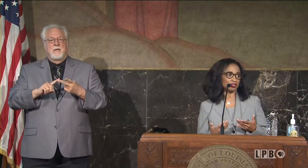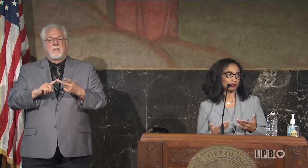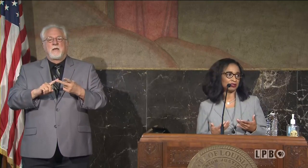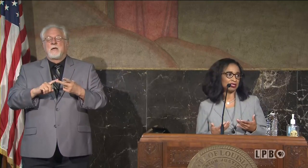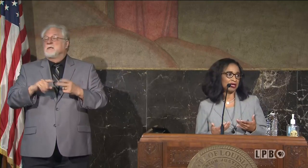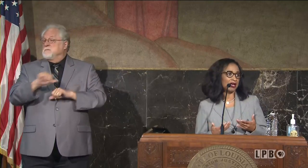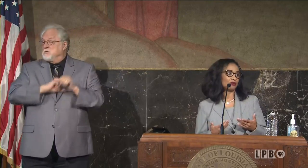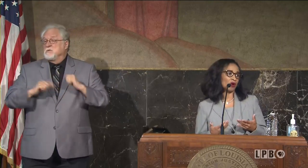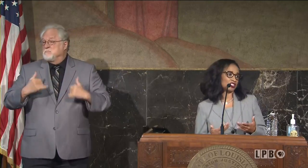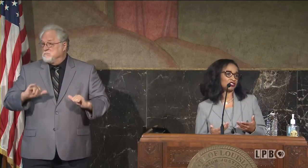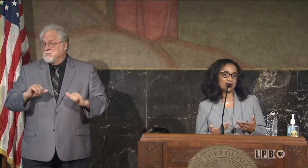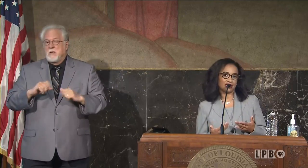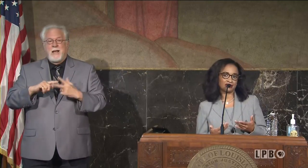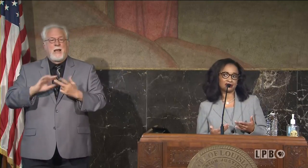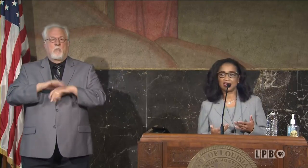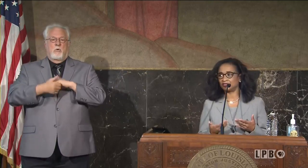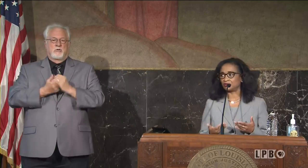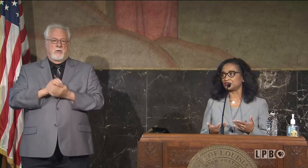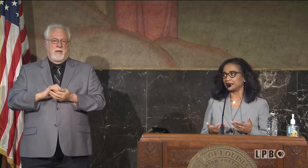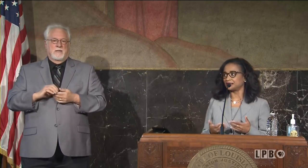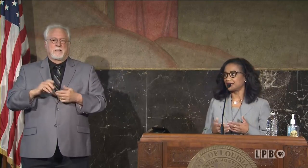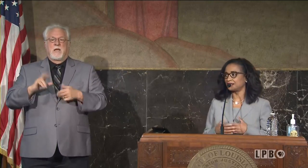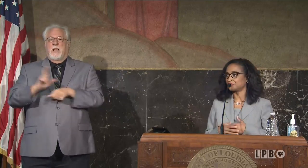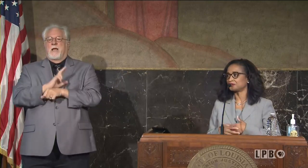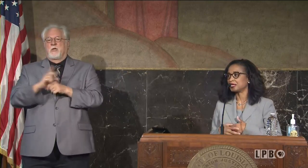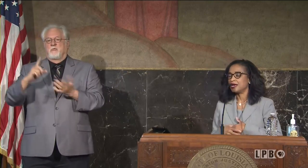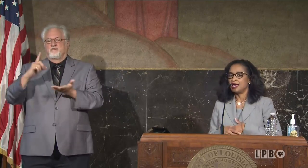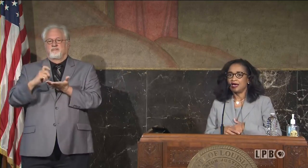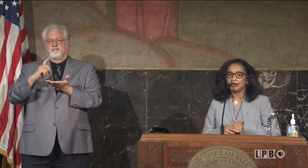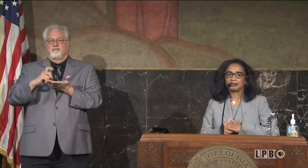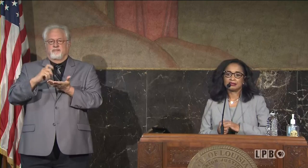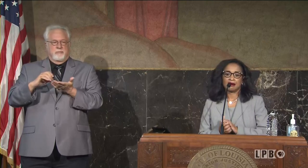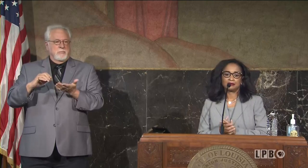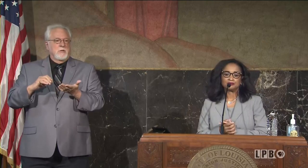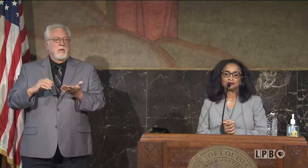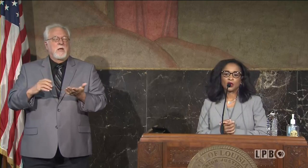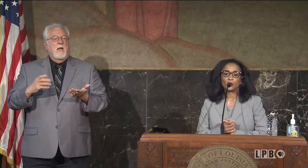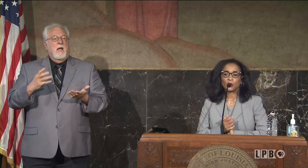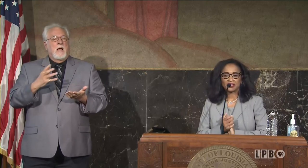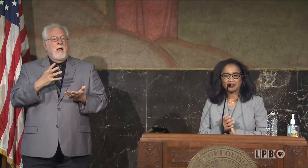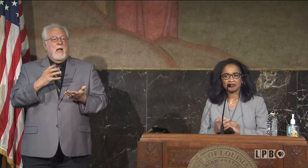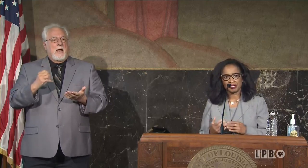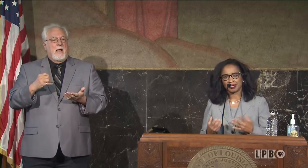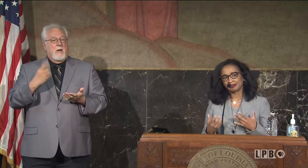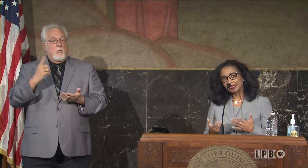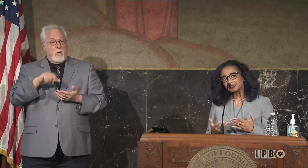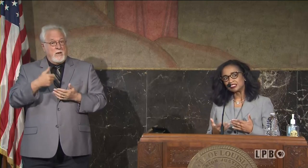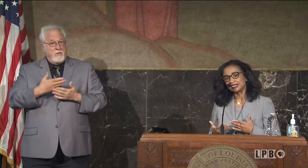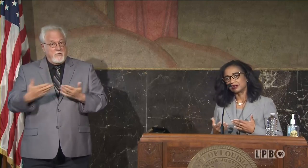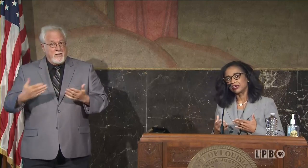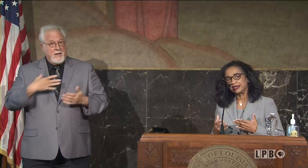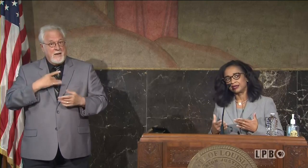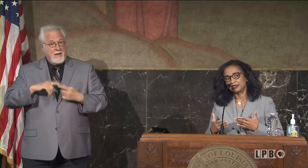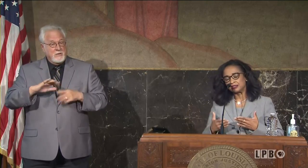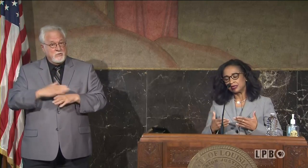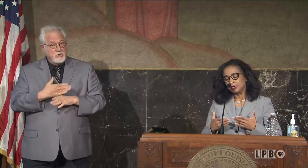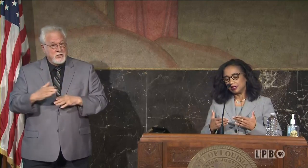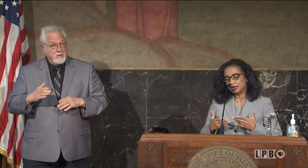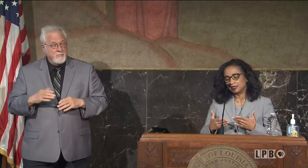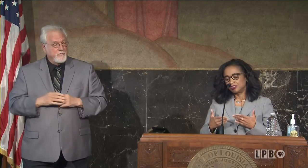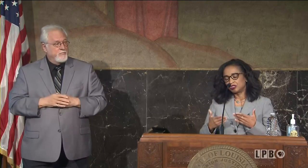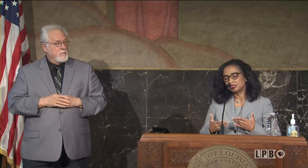remaining social, and wash your hands and use sanitizers. And one other thing I'd like to share